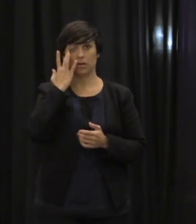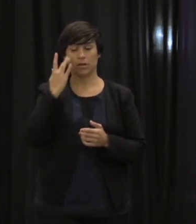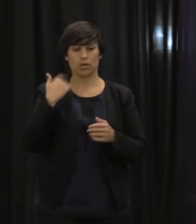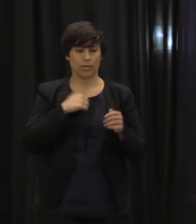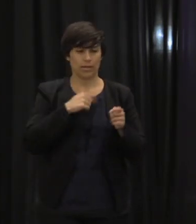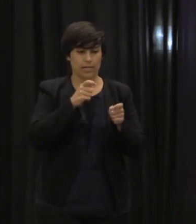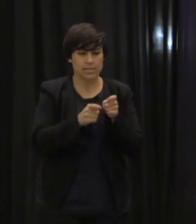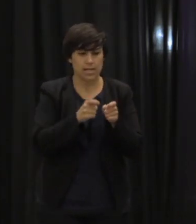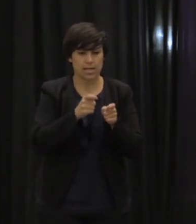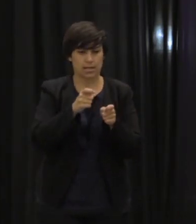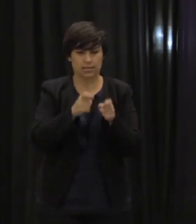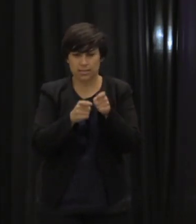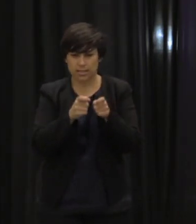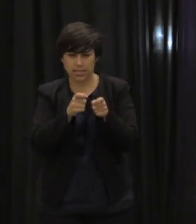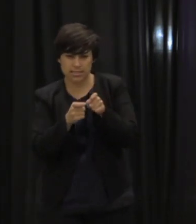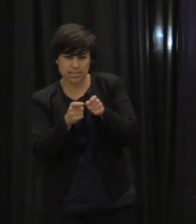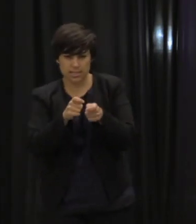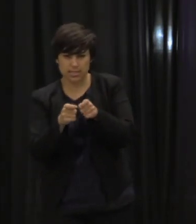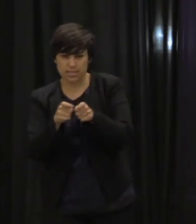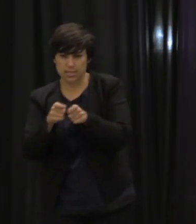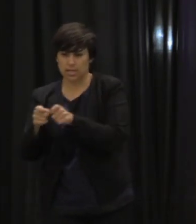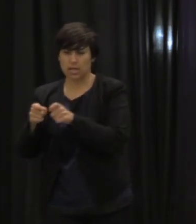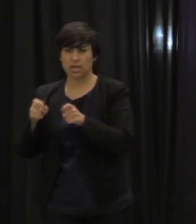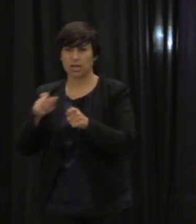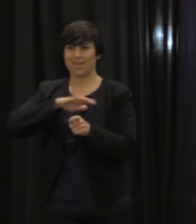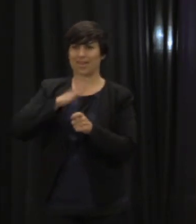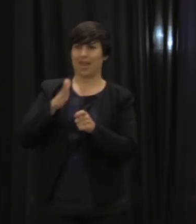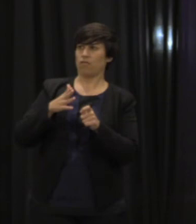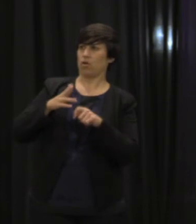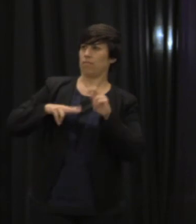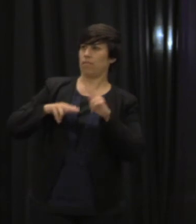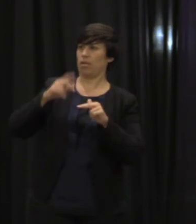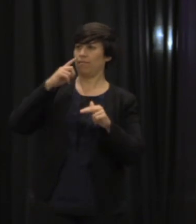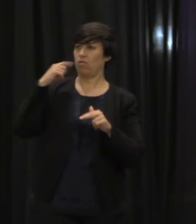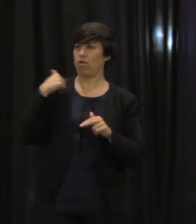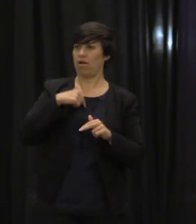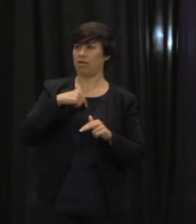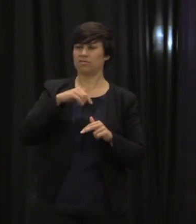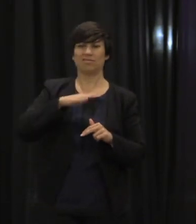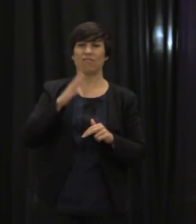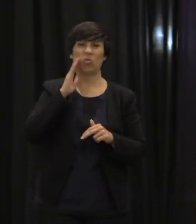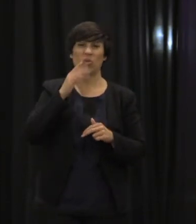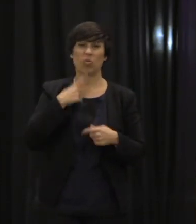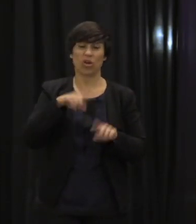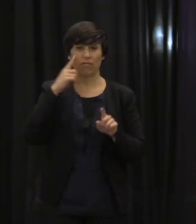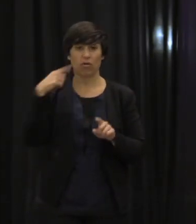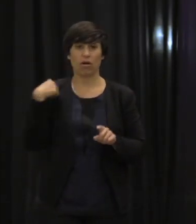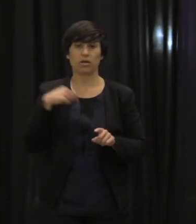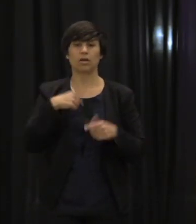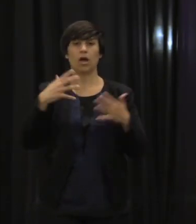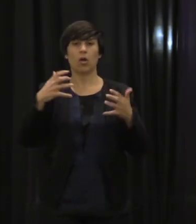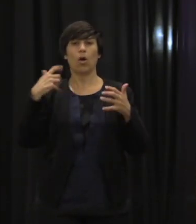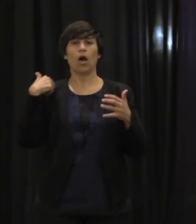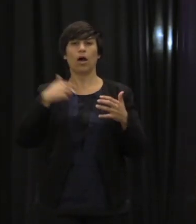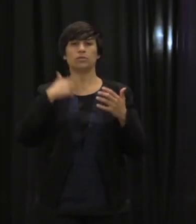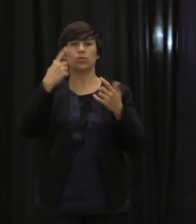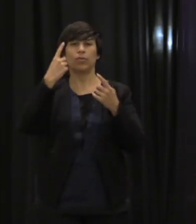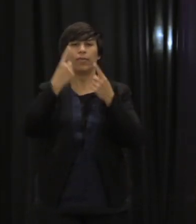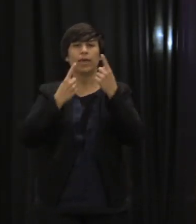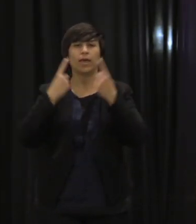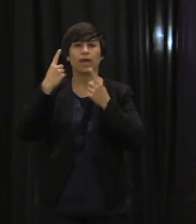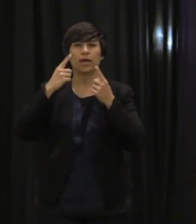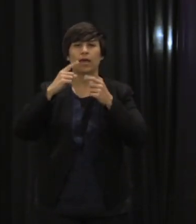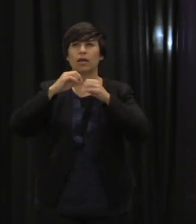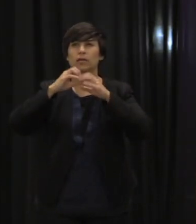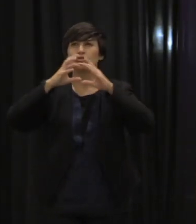things that were never built for us and are never going to work for us. I want us to think and dream beyond